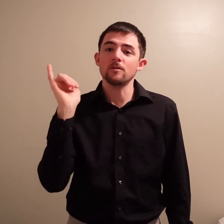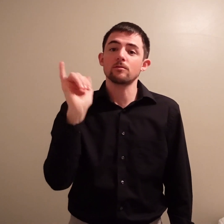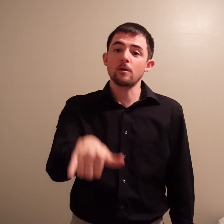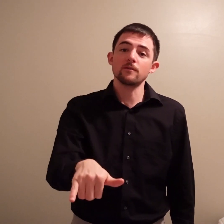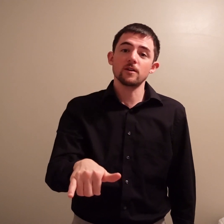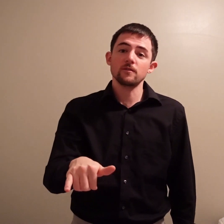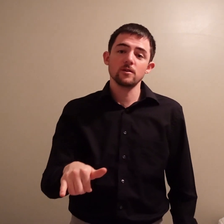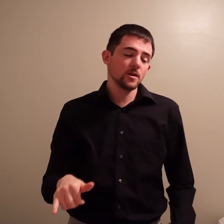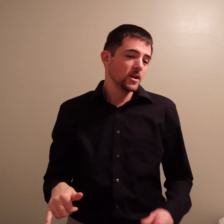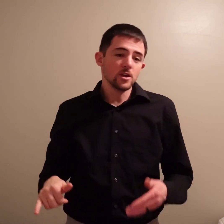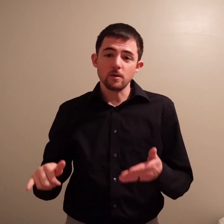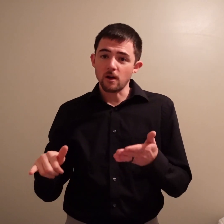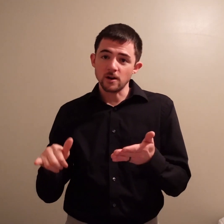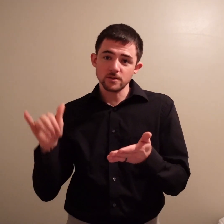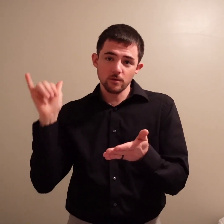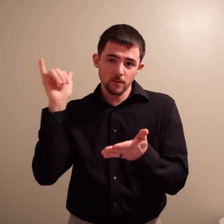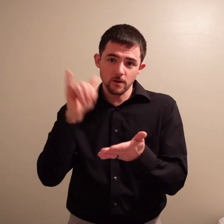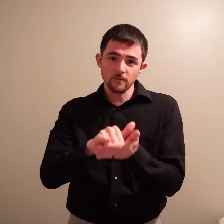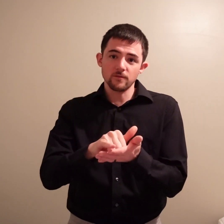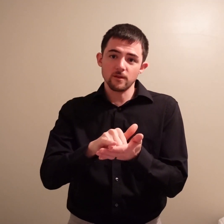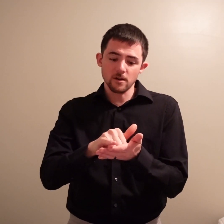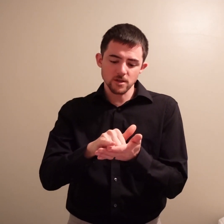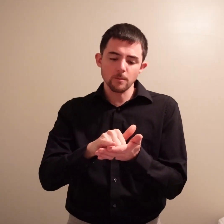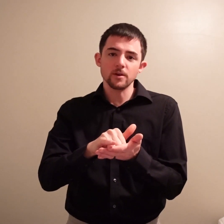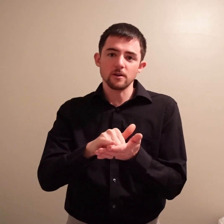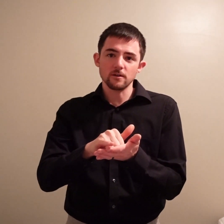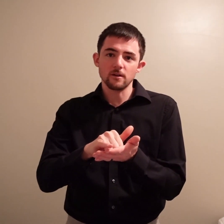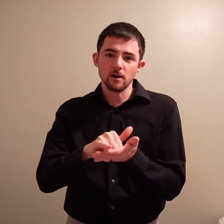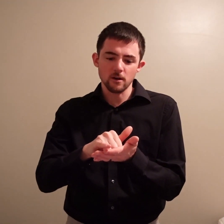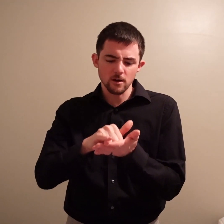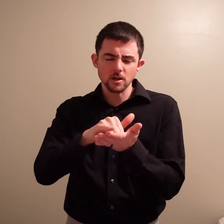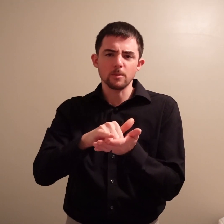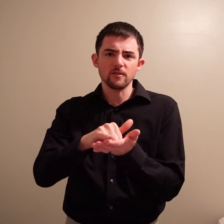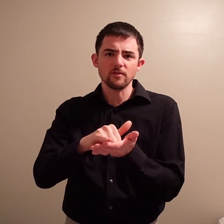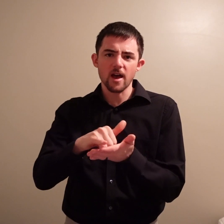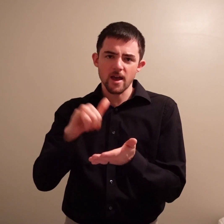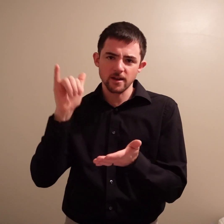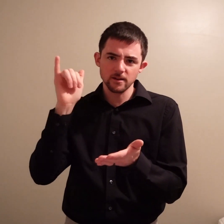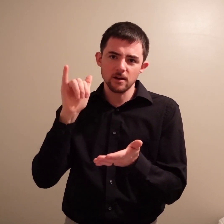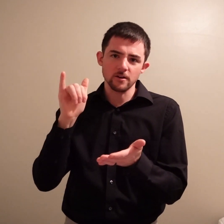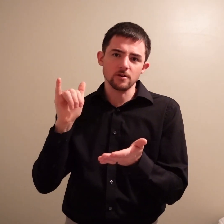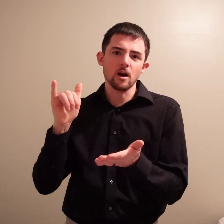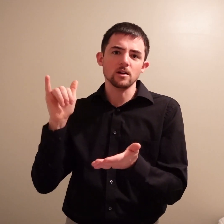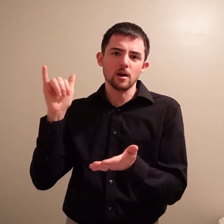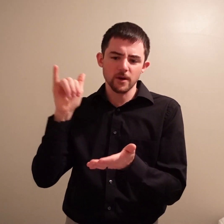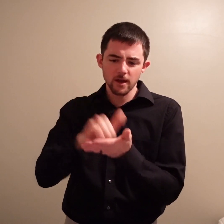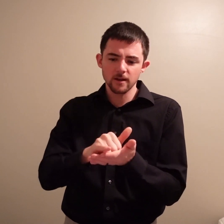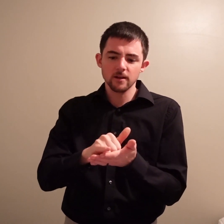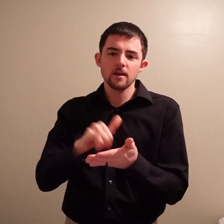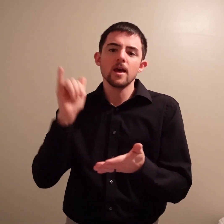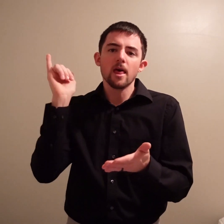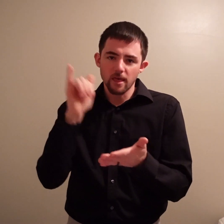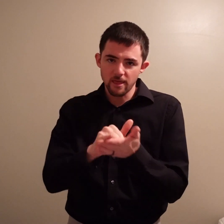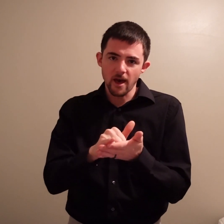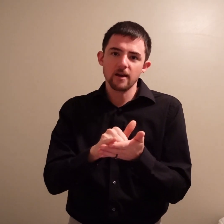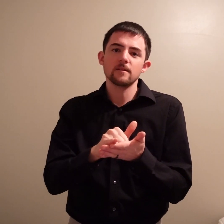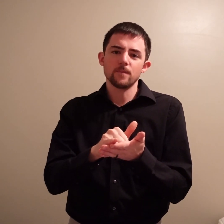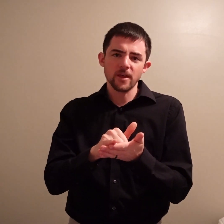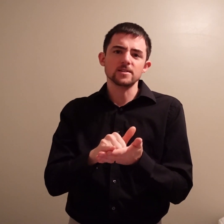throw it in front of you. You can also throw it on top of a flat hand on your non-dominant hand. That's